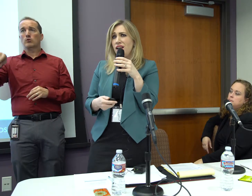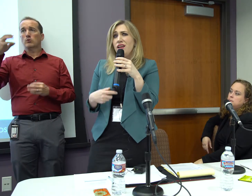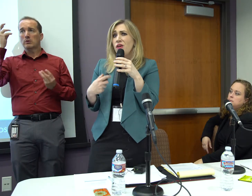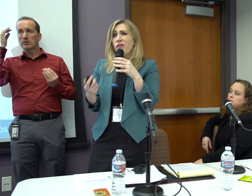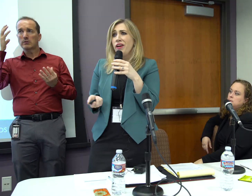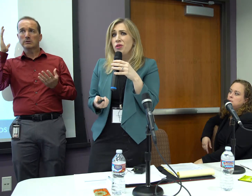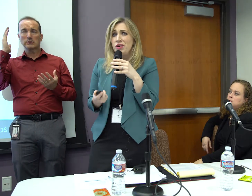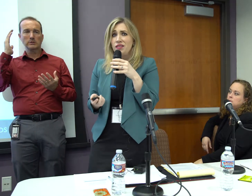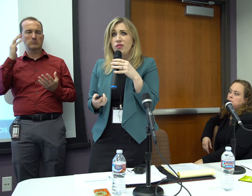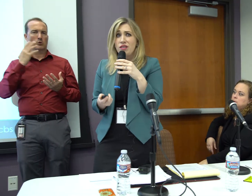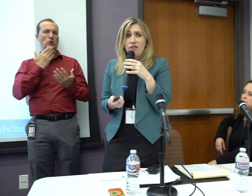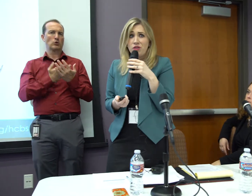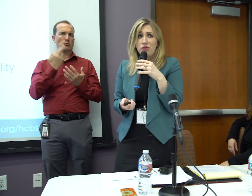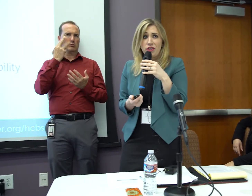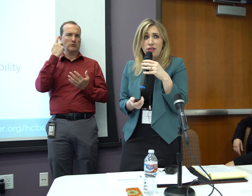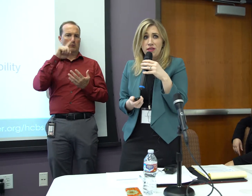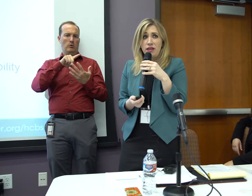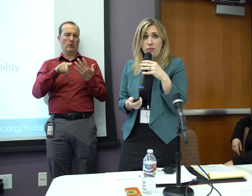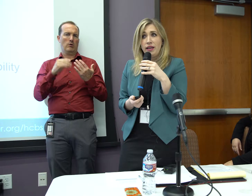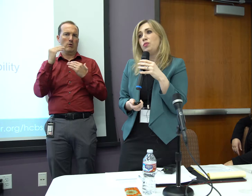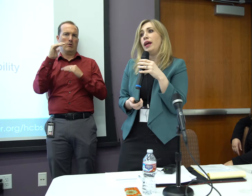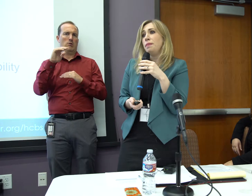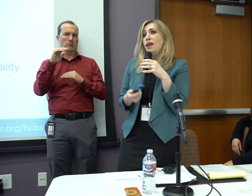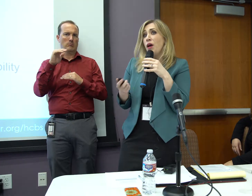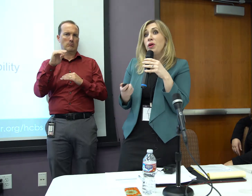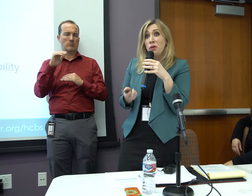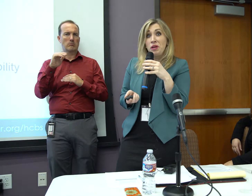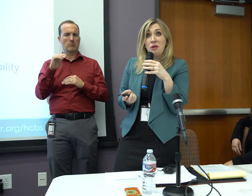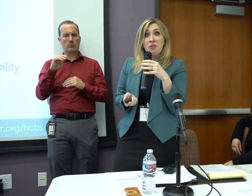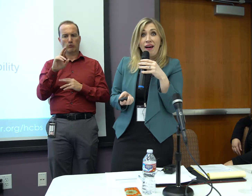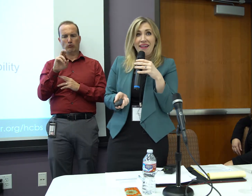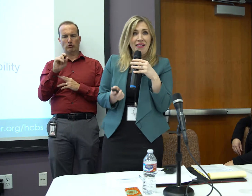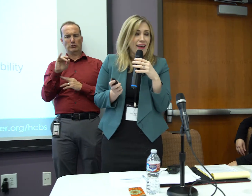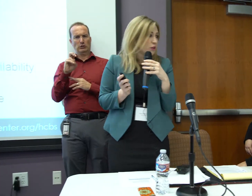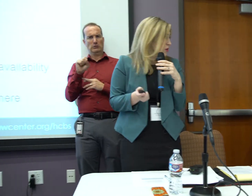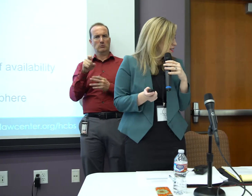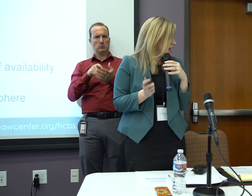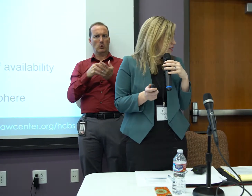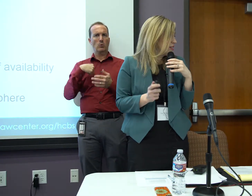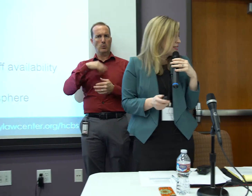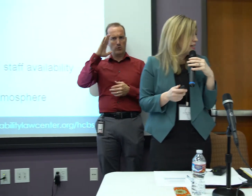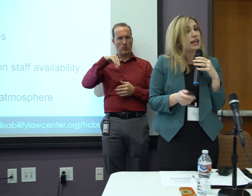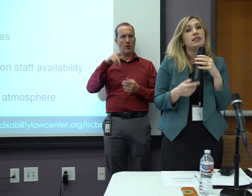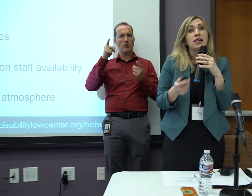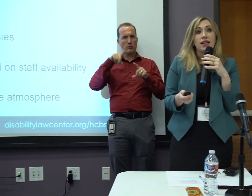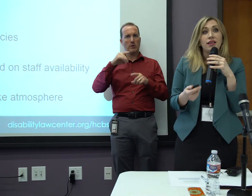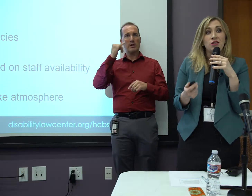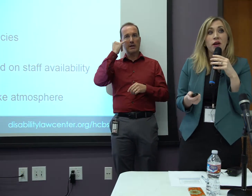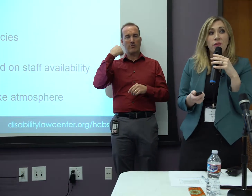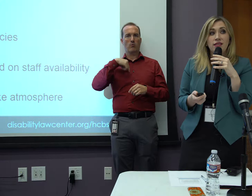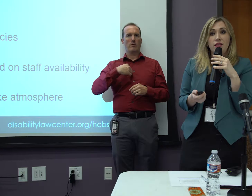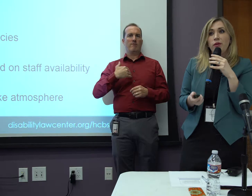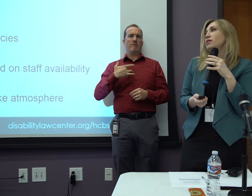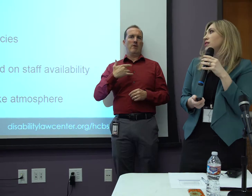thinking, is that there are very good reasons for some of these restrictions to be in place, right? And we know that and agree with that if there is an assessed need